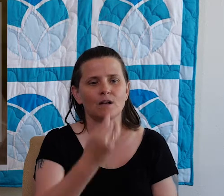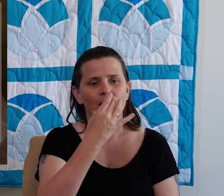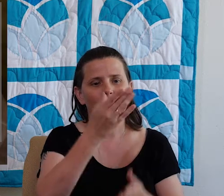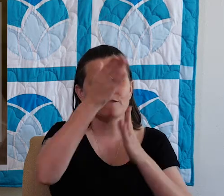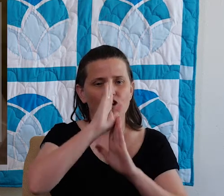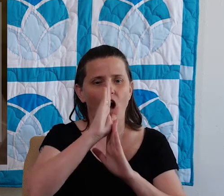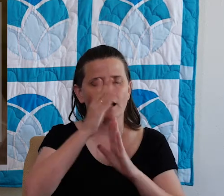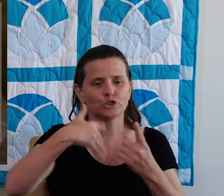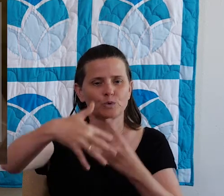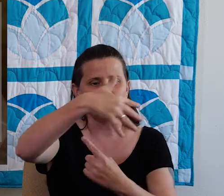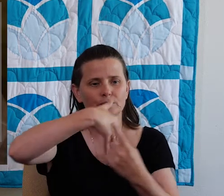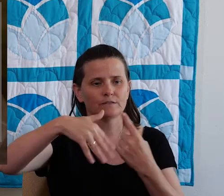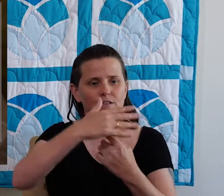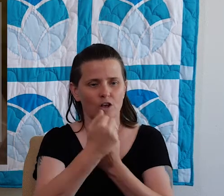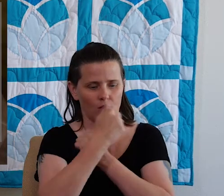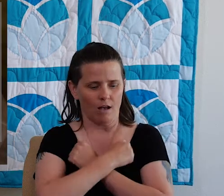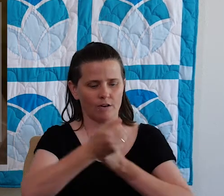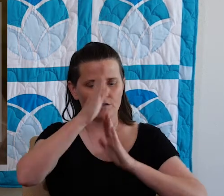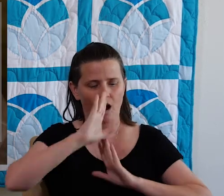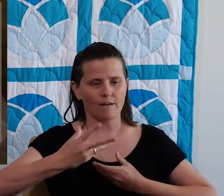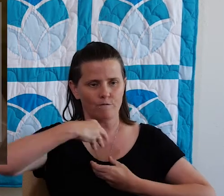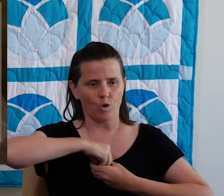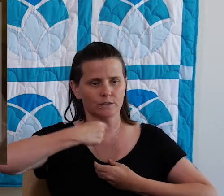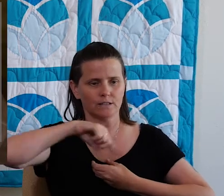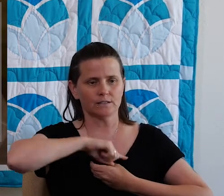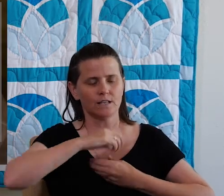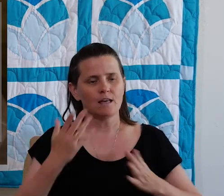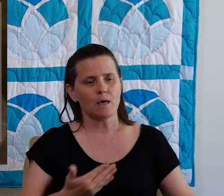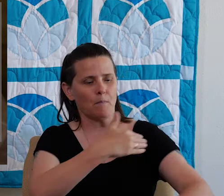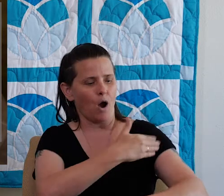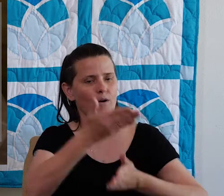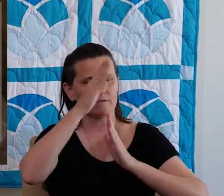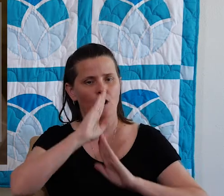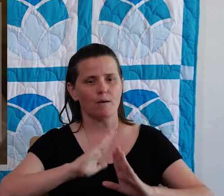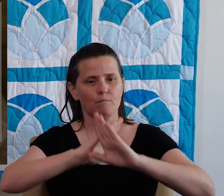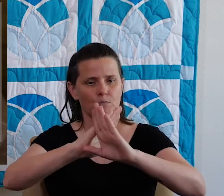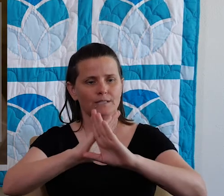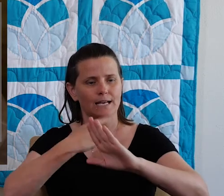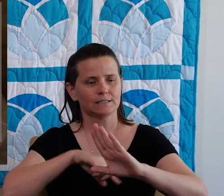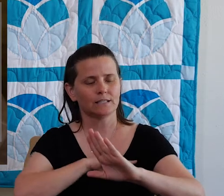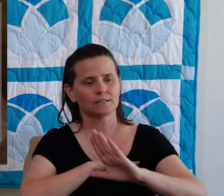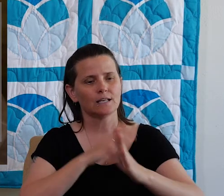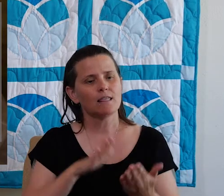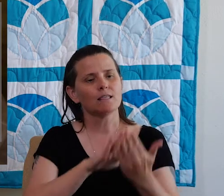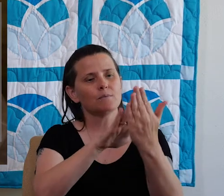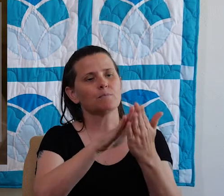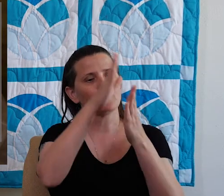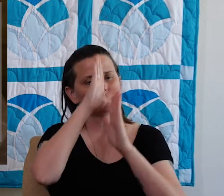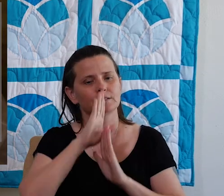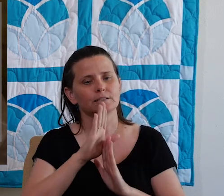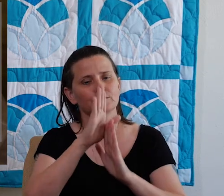The light of God surrounds us. The love of God enfolds us. The power of